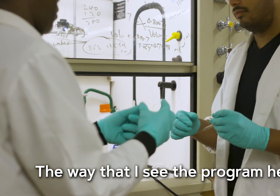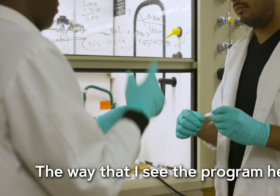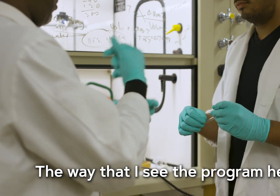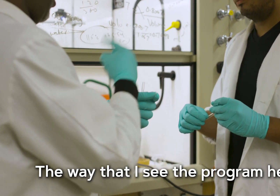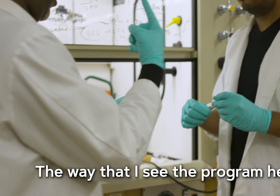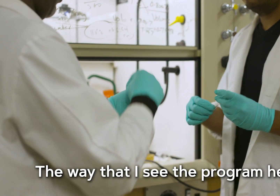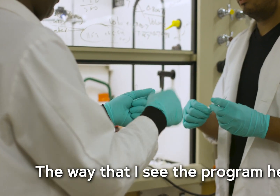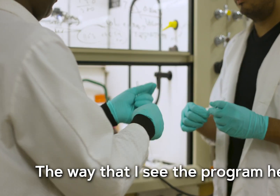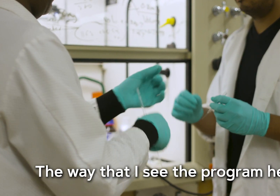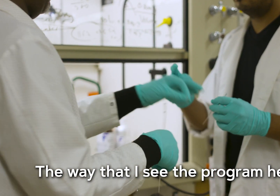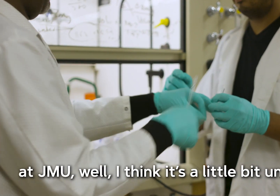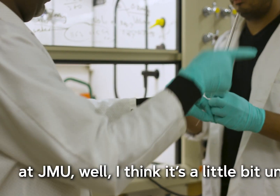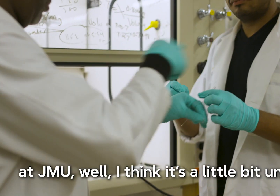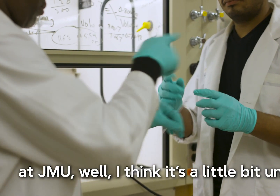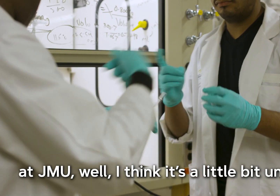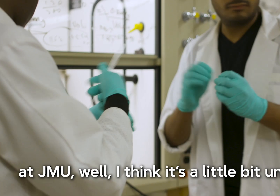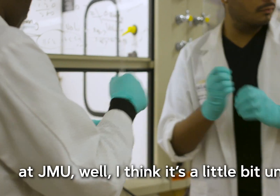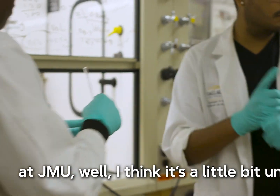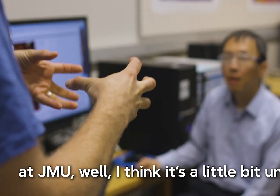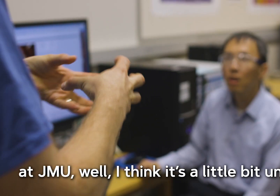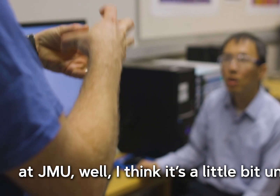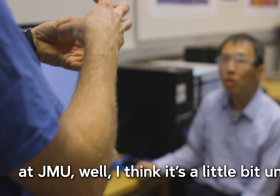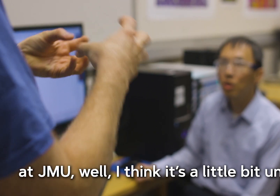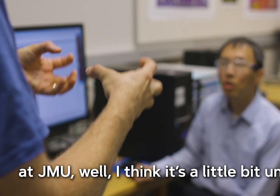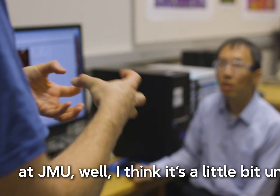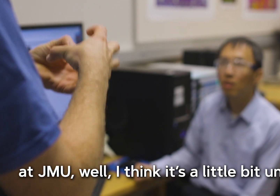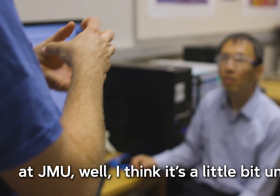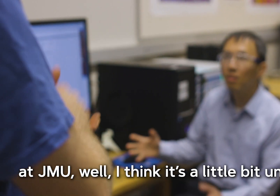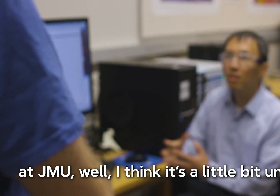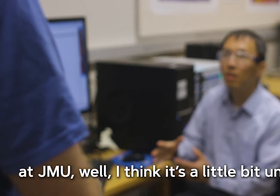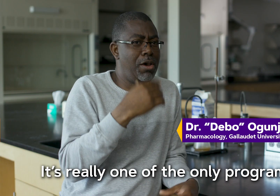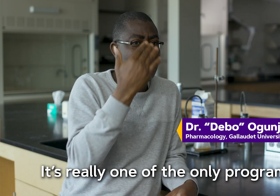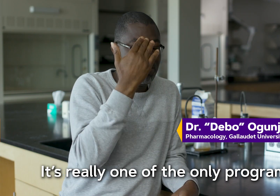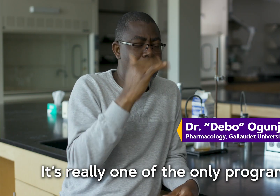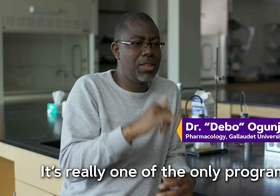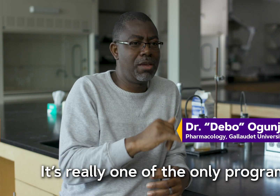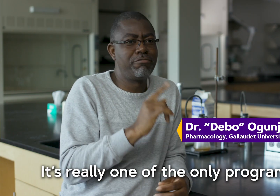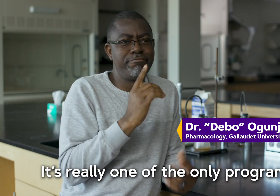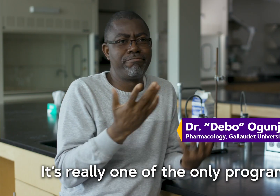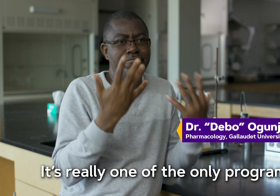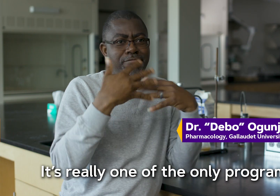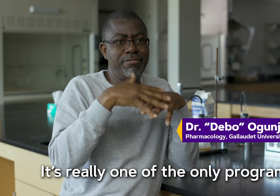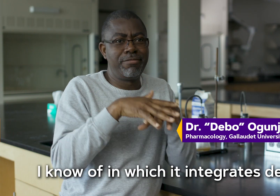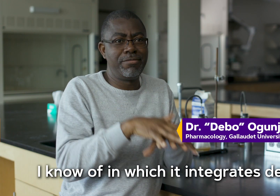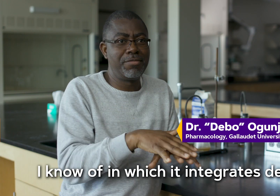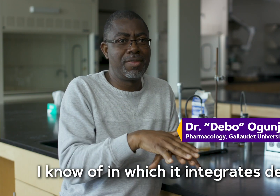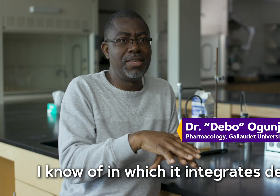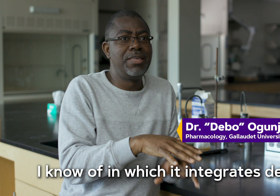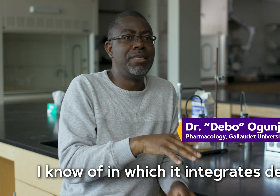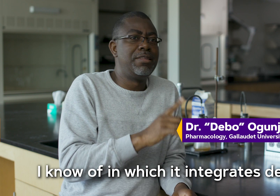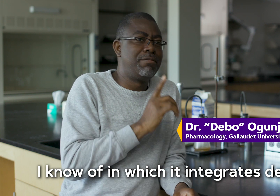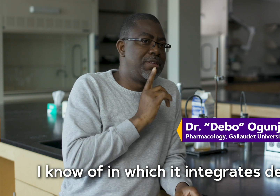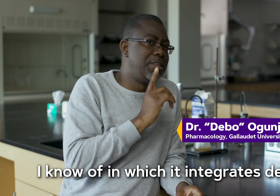The way that I see the program here at JMU, well, I think it's a little bit unique. It's really one of the only programs I know